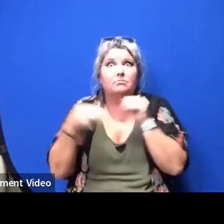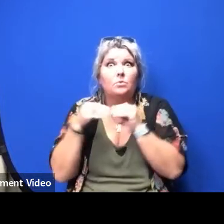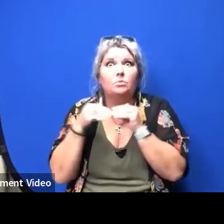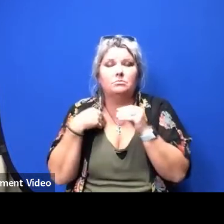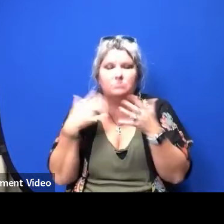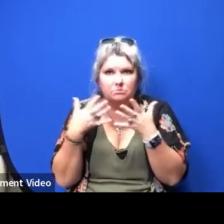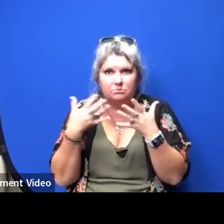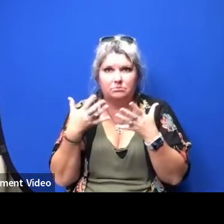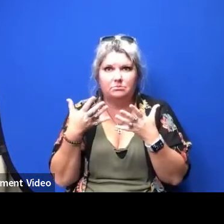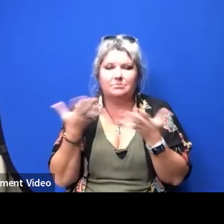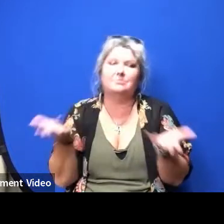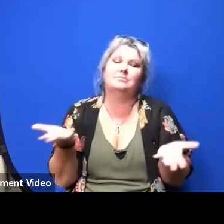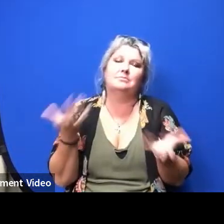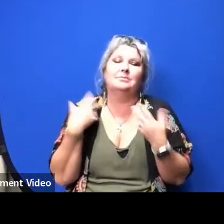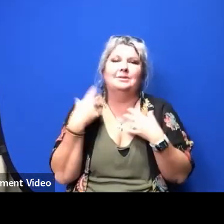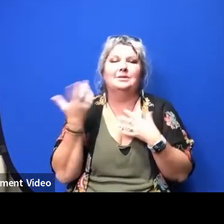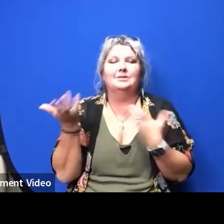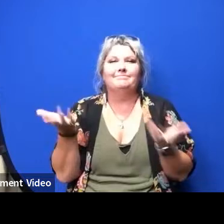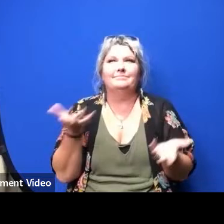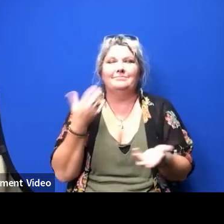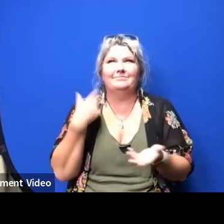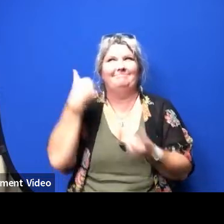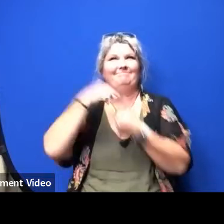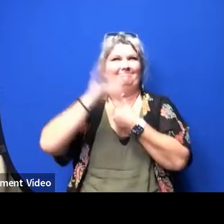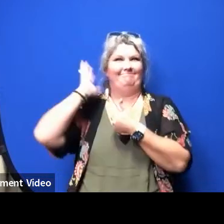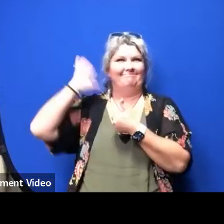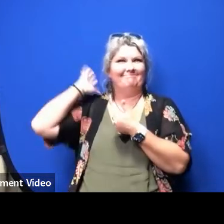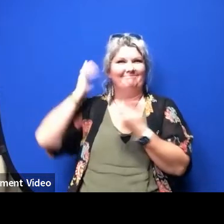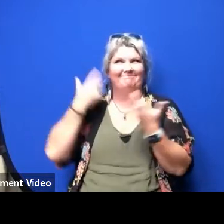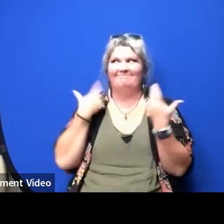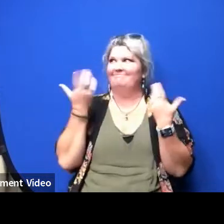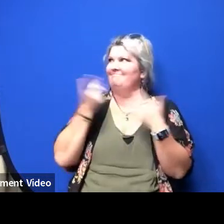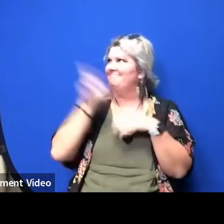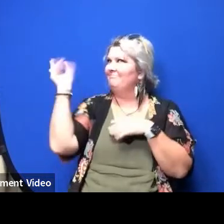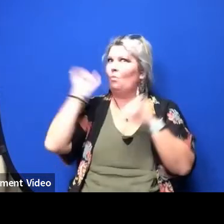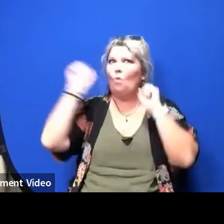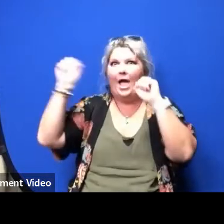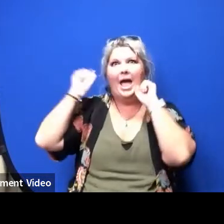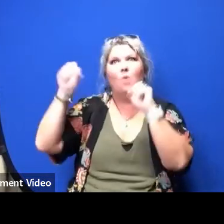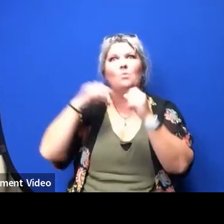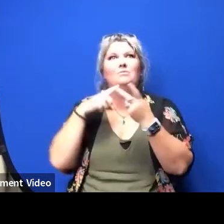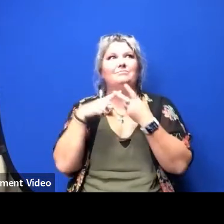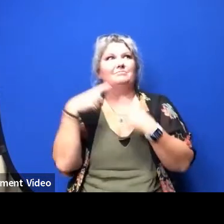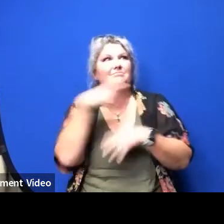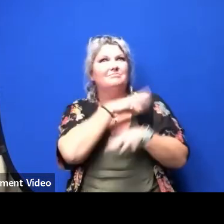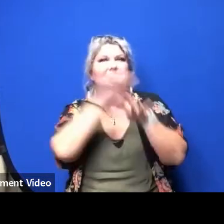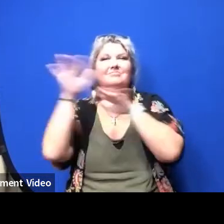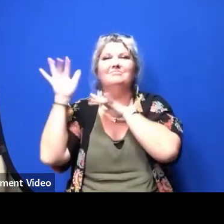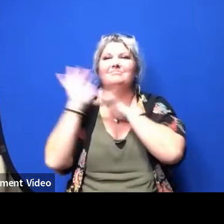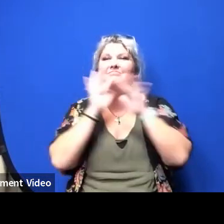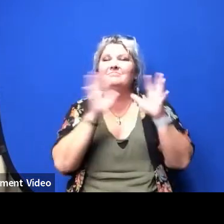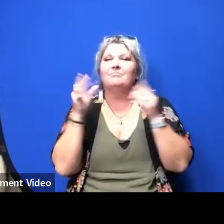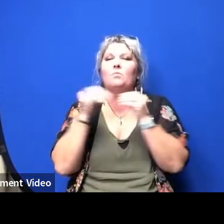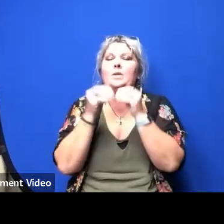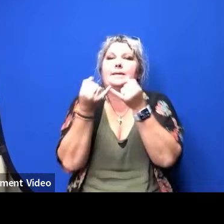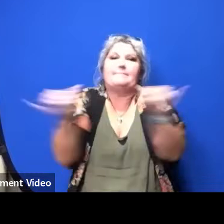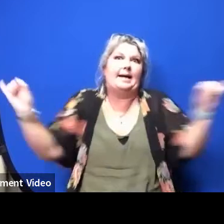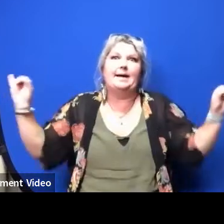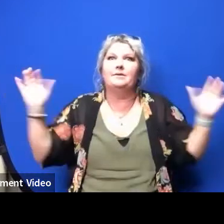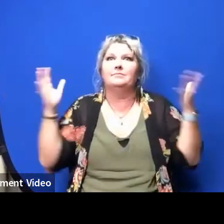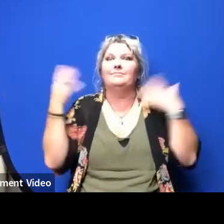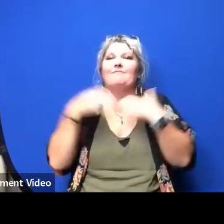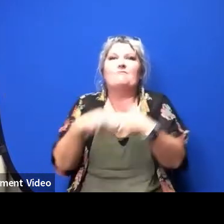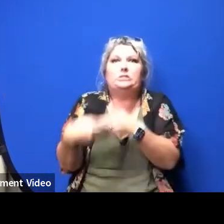more. And then I learned that the hours had been reduced from what I remembered back in the early 2000s when I was able to go work